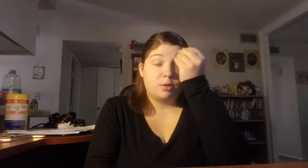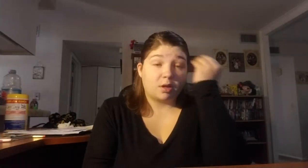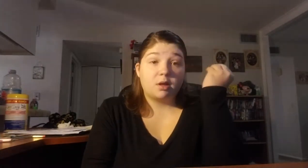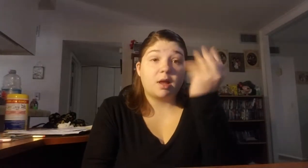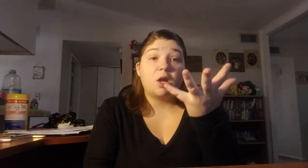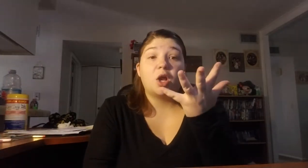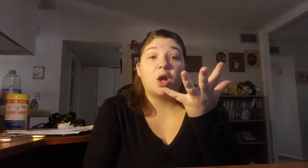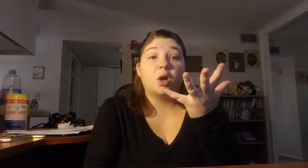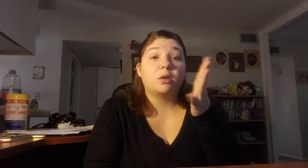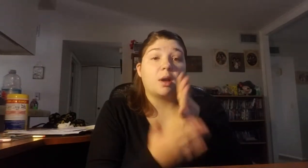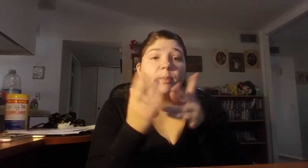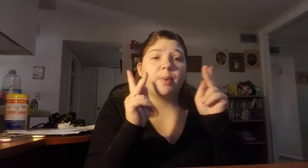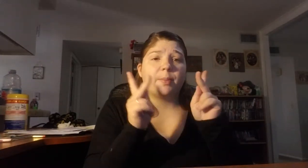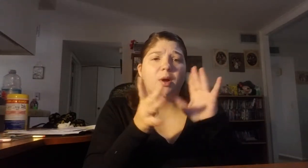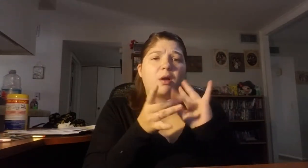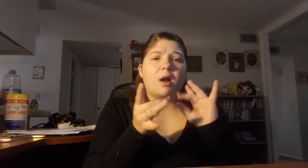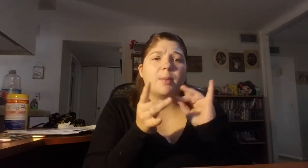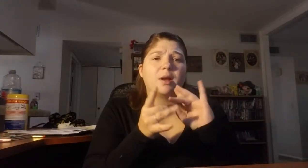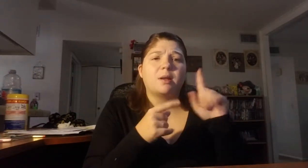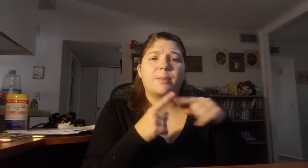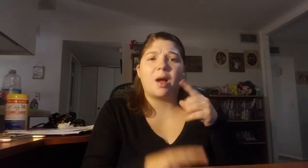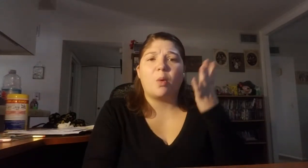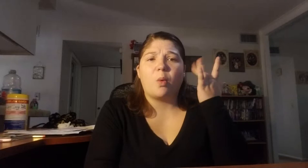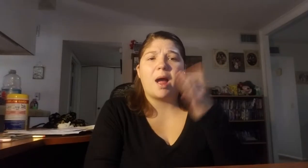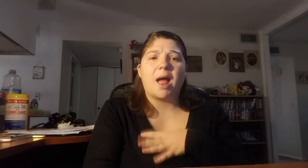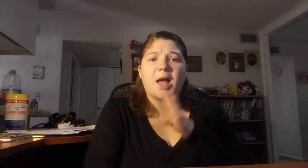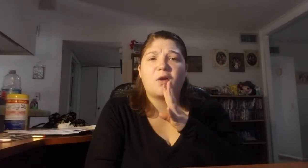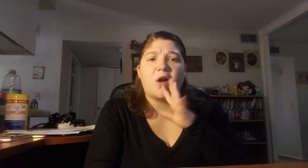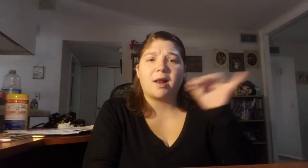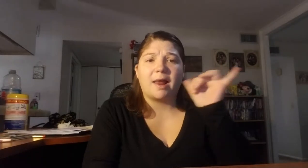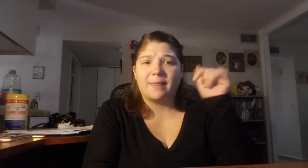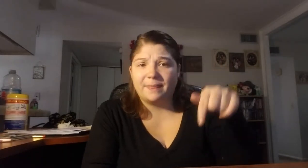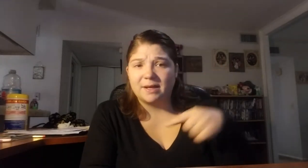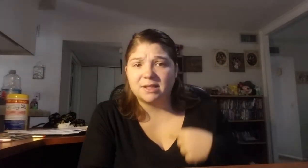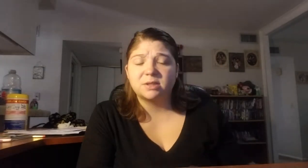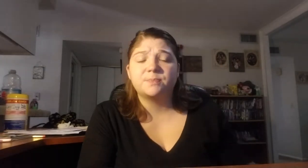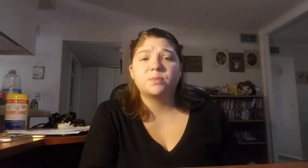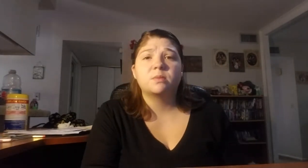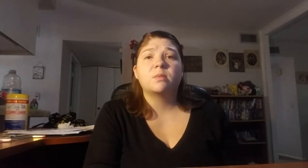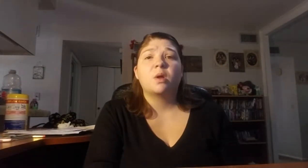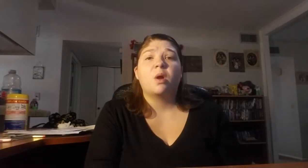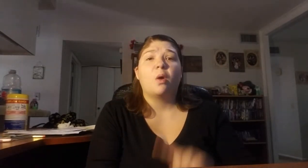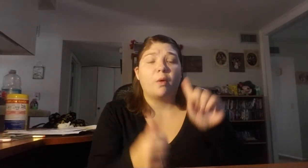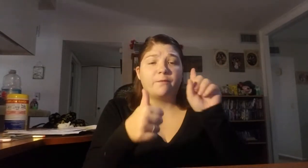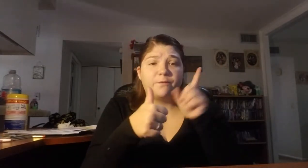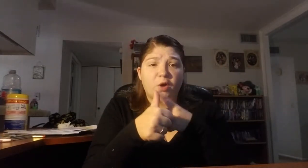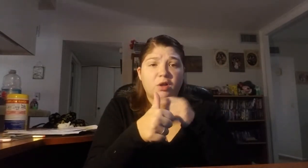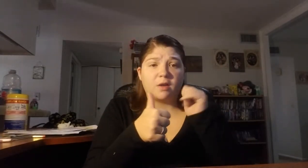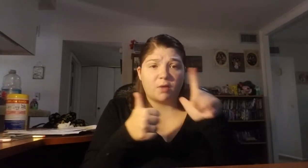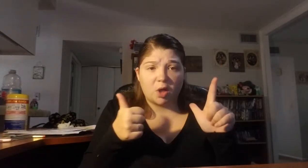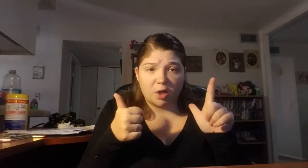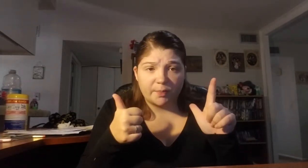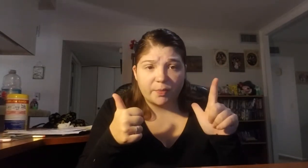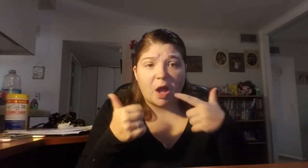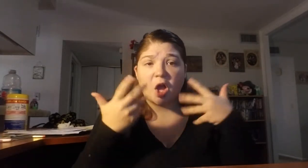Just to let you know, some people comment about why I talk like this. But first of all, I